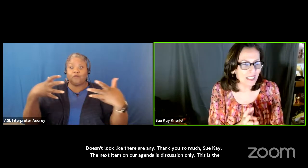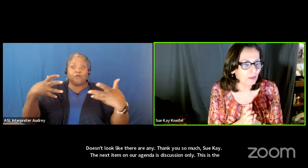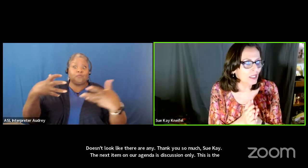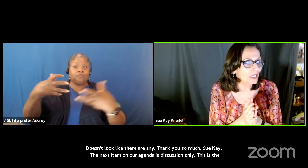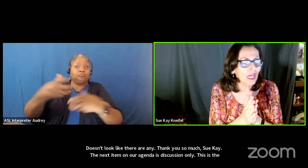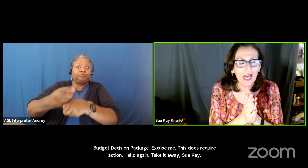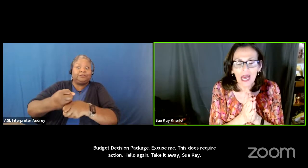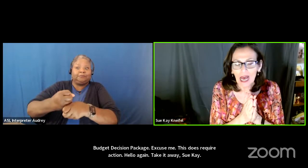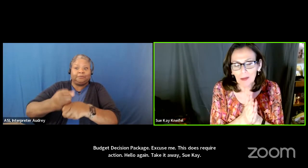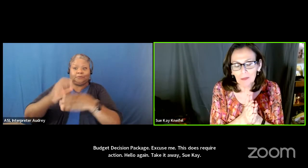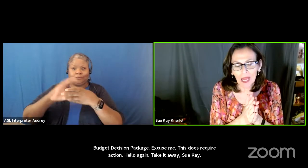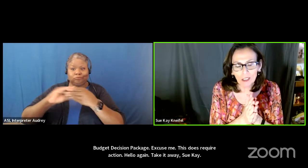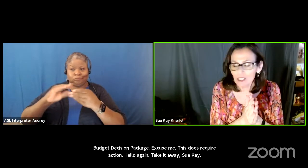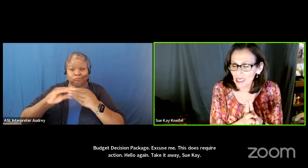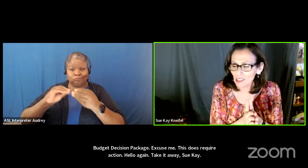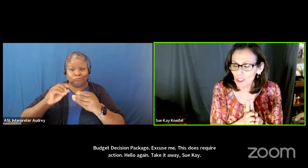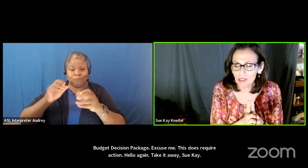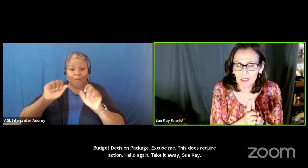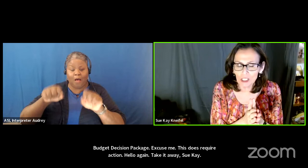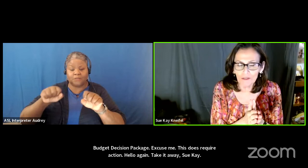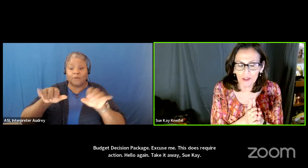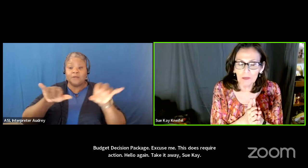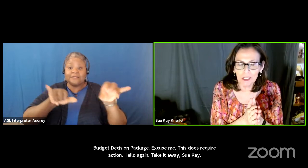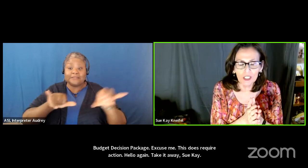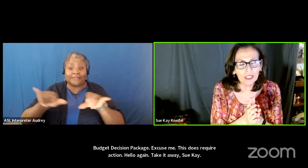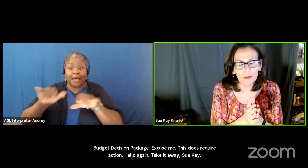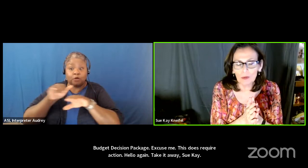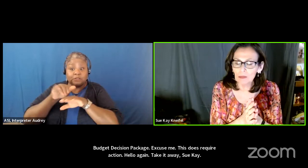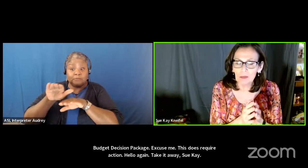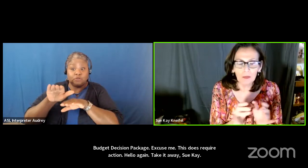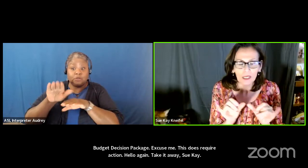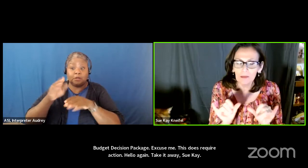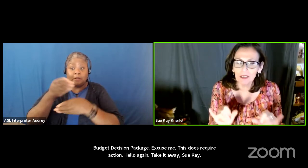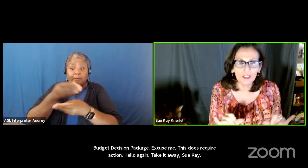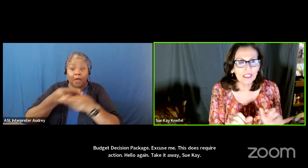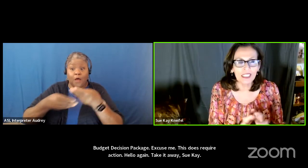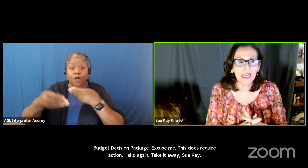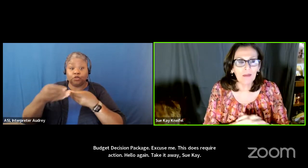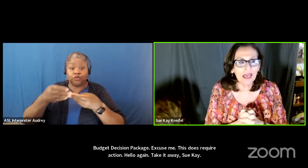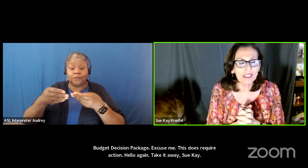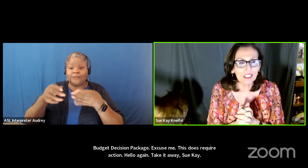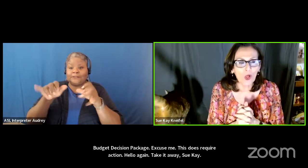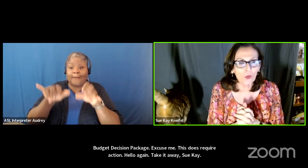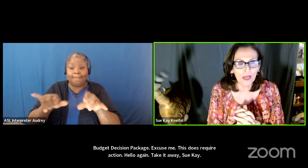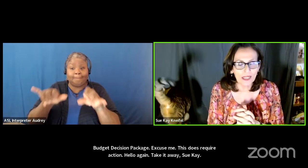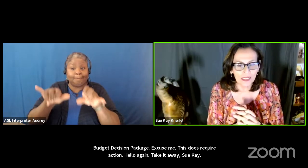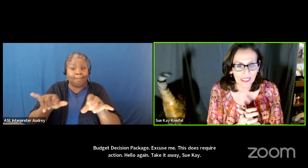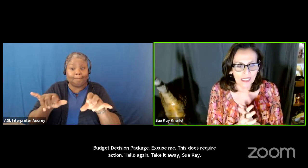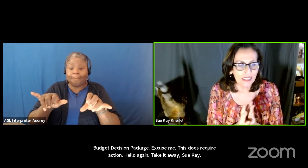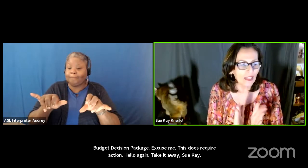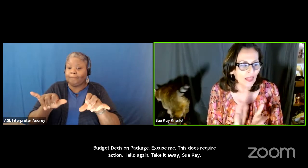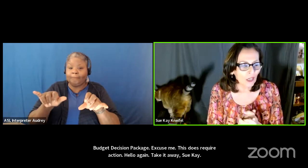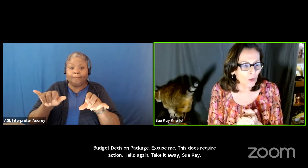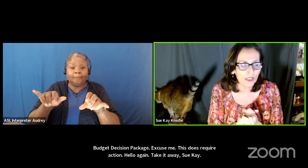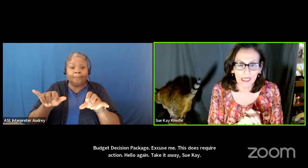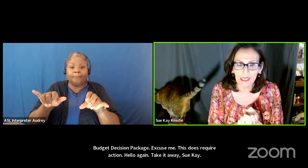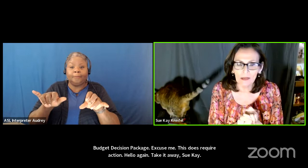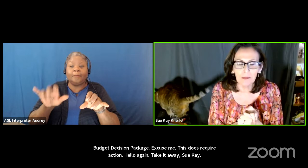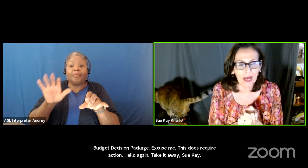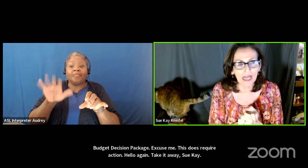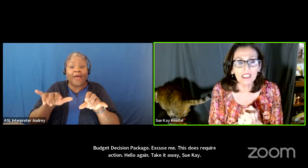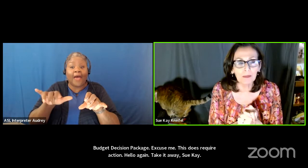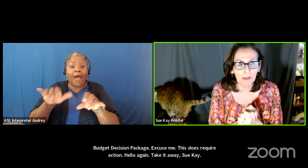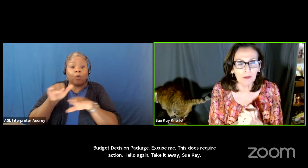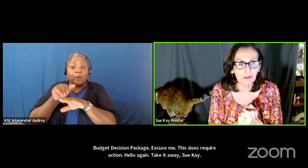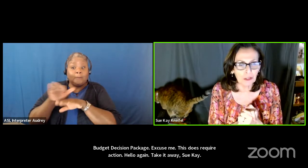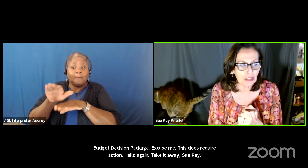version possible. Our standard submission for the budget will be pretty much the same as it always is. That goes